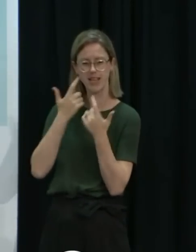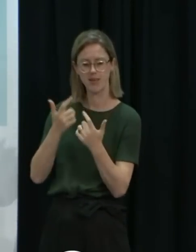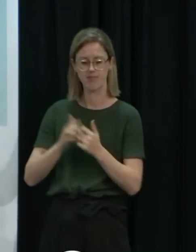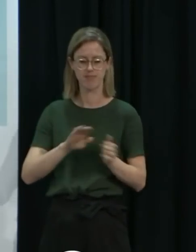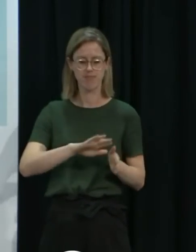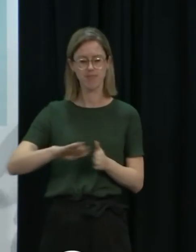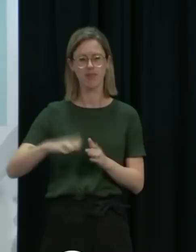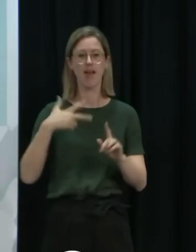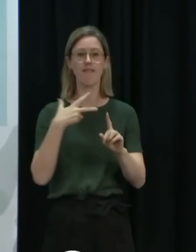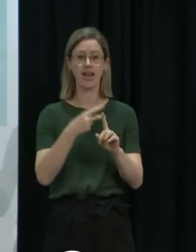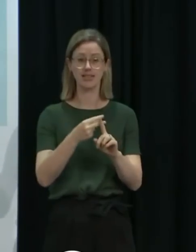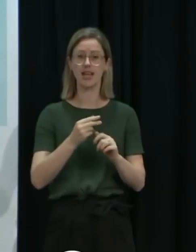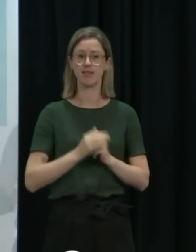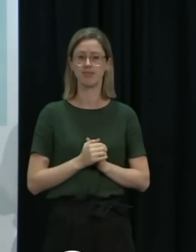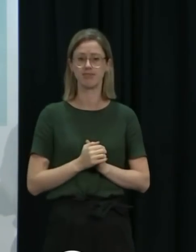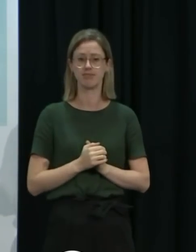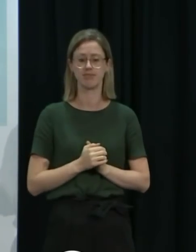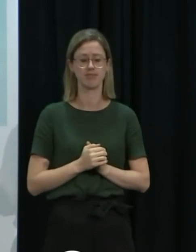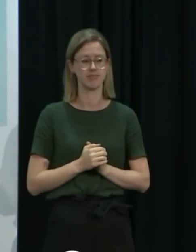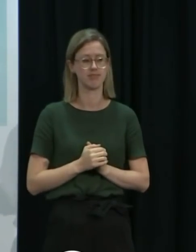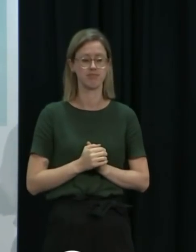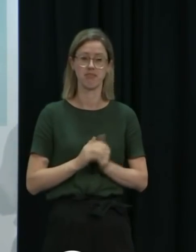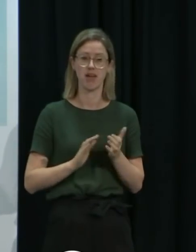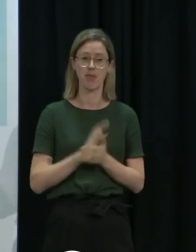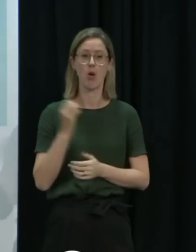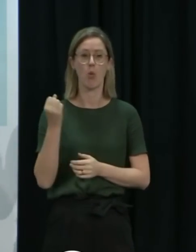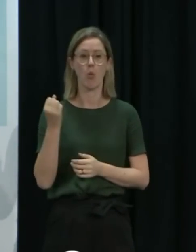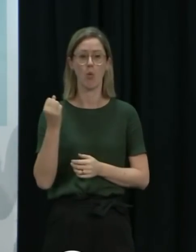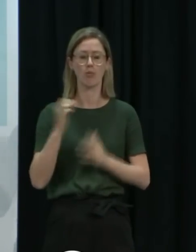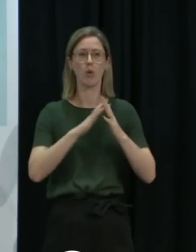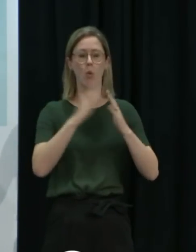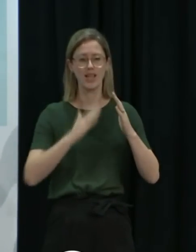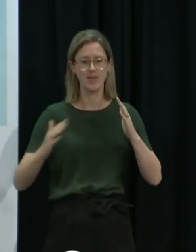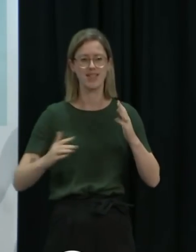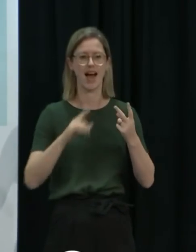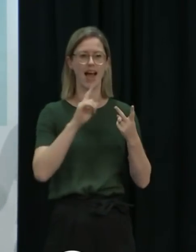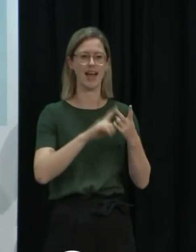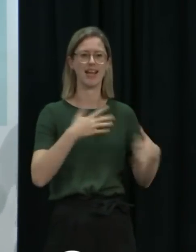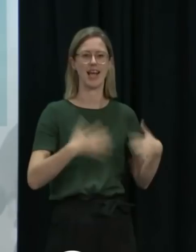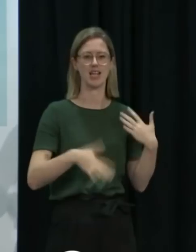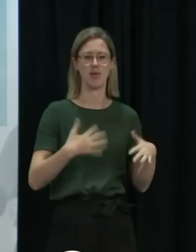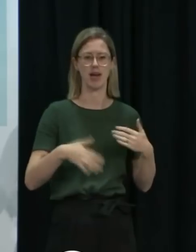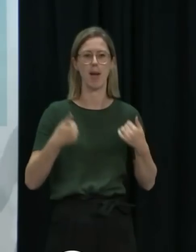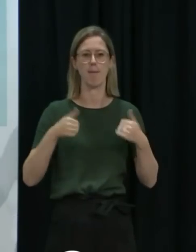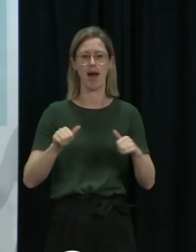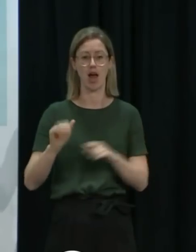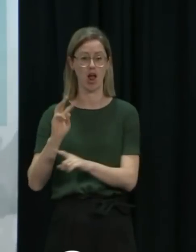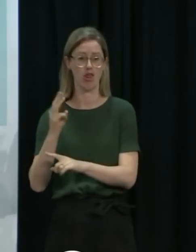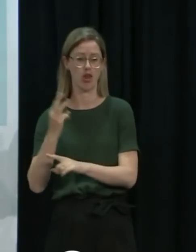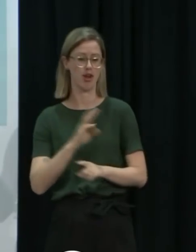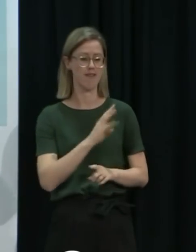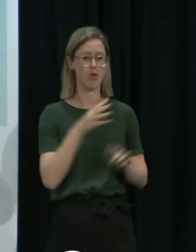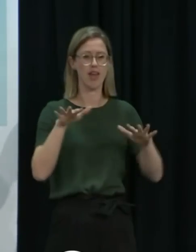vaccine, very pleasingly, we can advise that Waitemata and Canterbury have now become the 3rd and